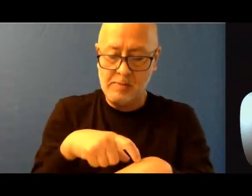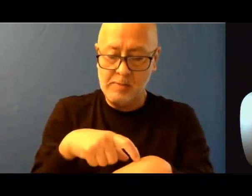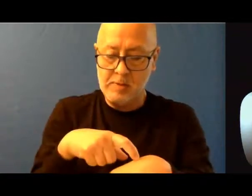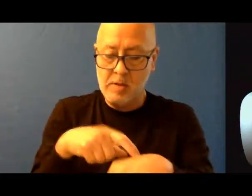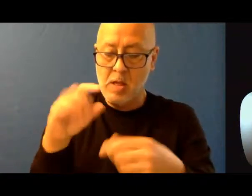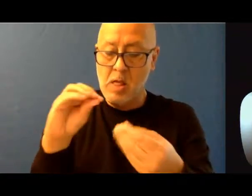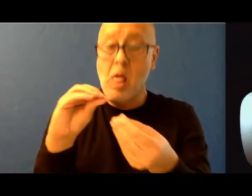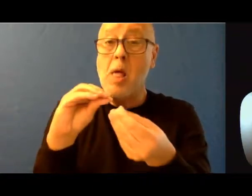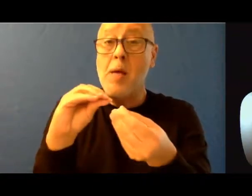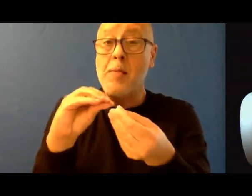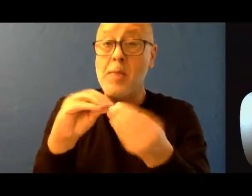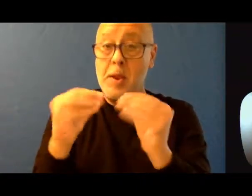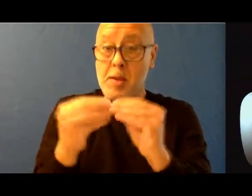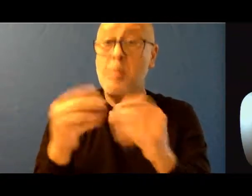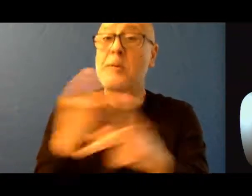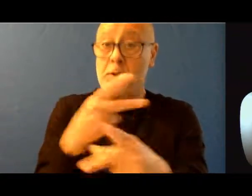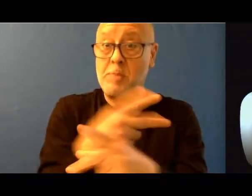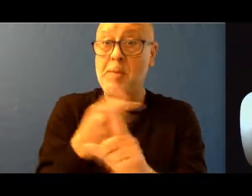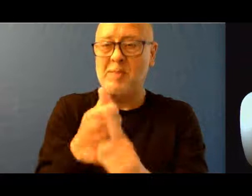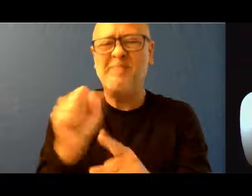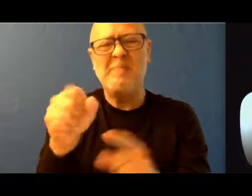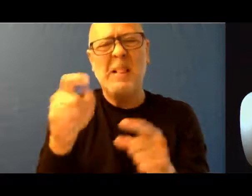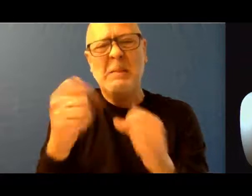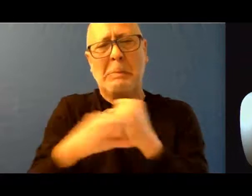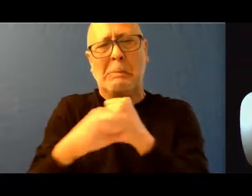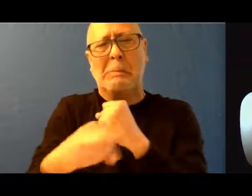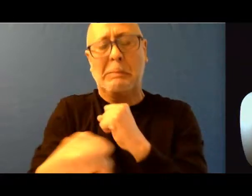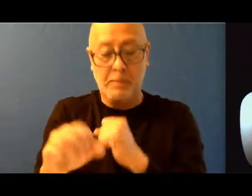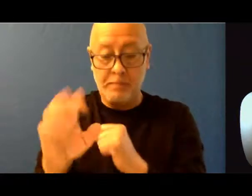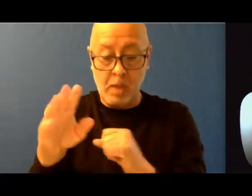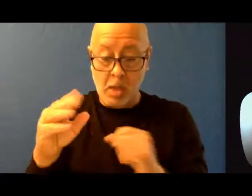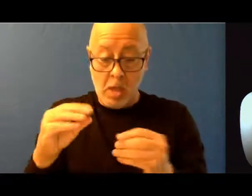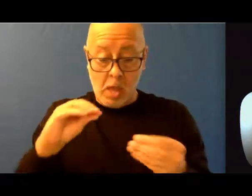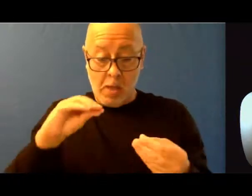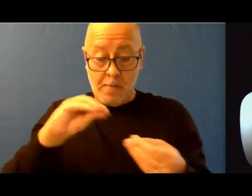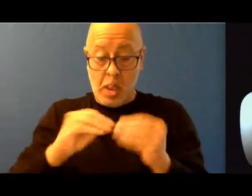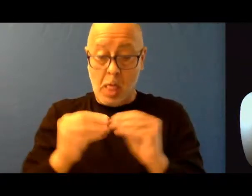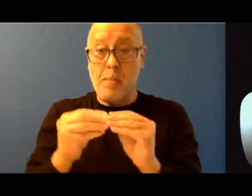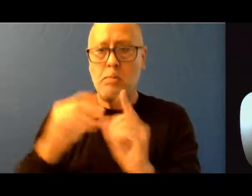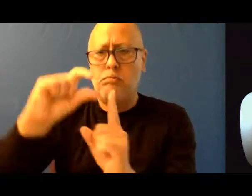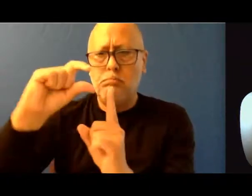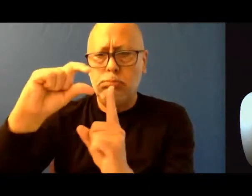variable is multiplied by itself. Yes, this is a longer definition. So a number